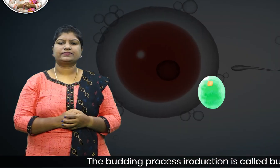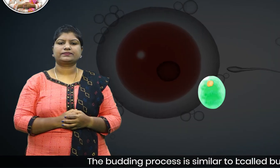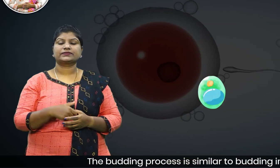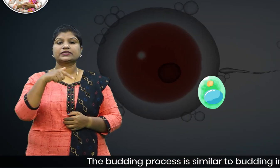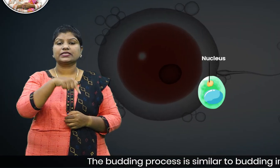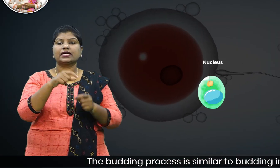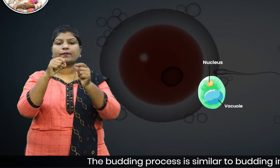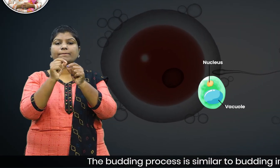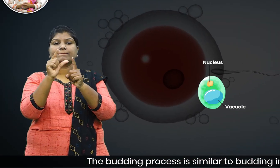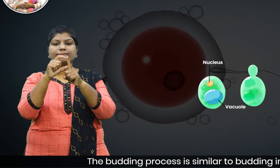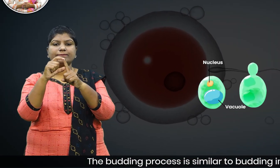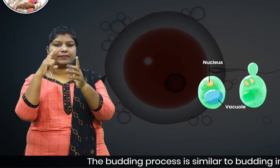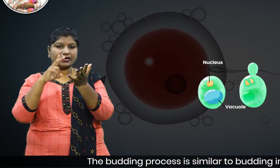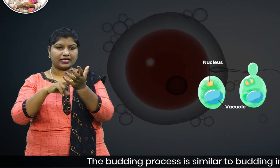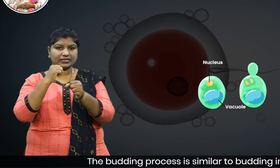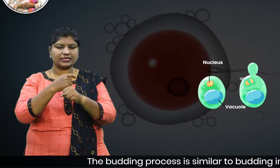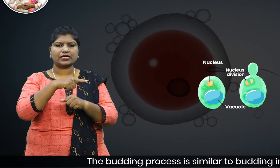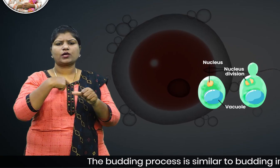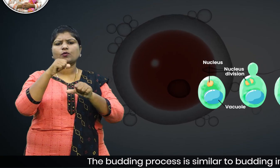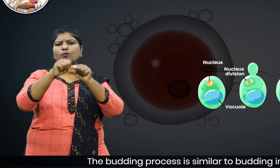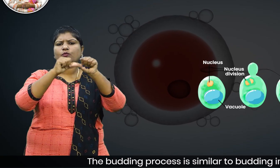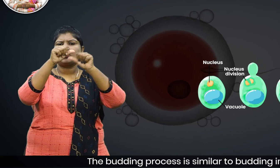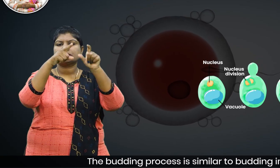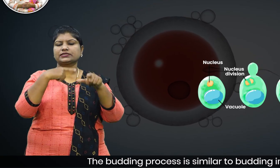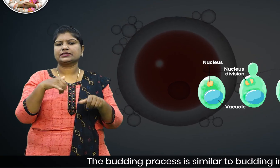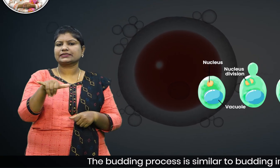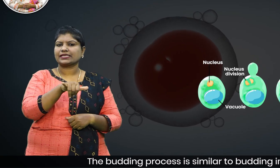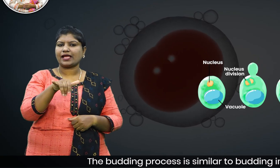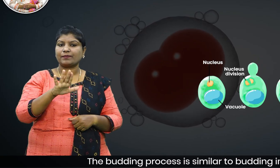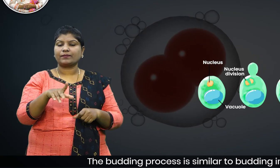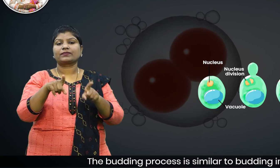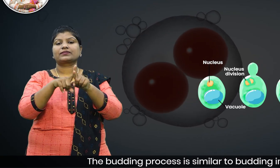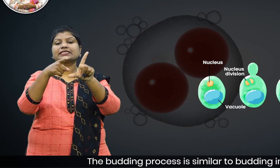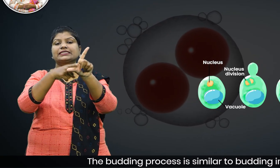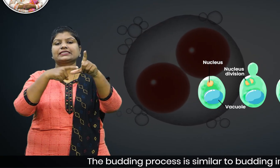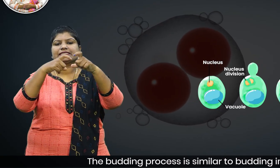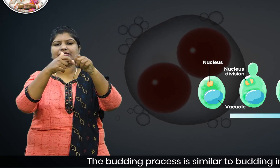The budding process is similar to budding in yeast.